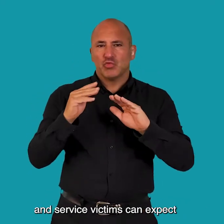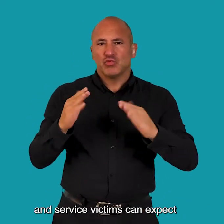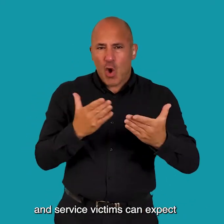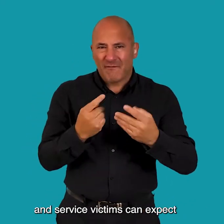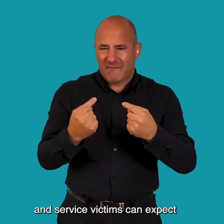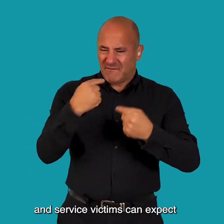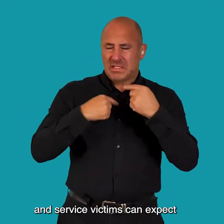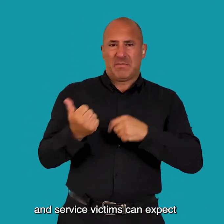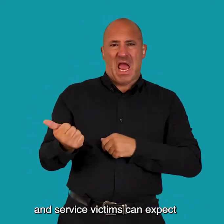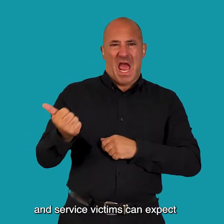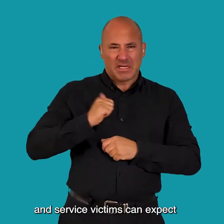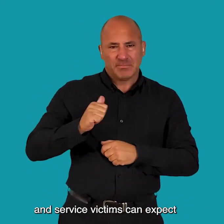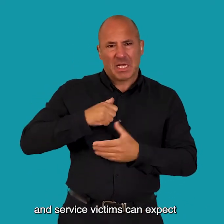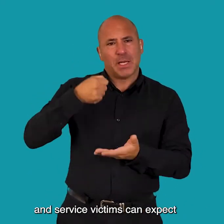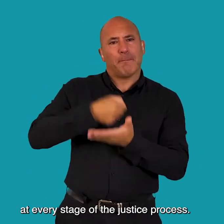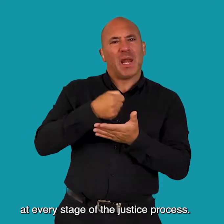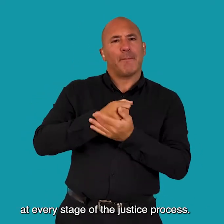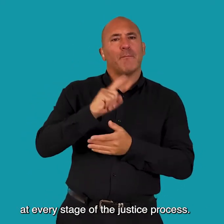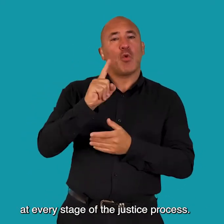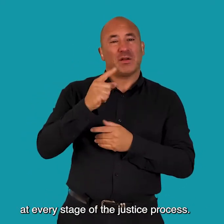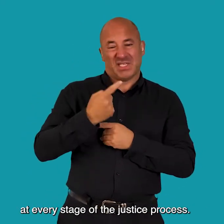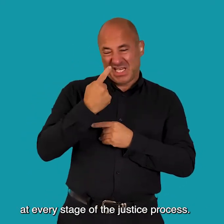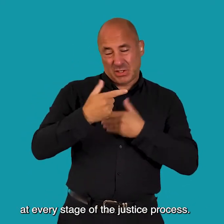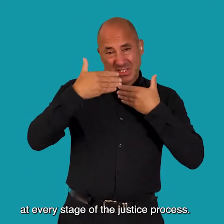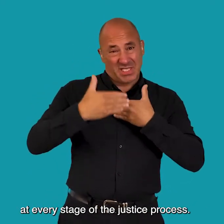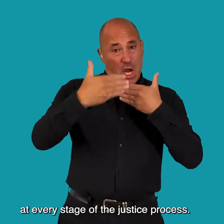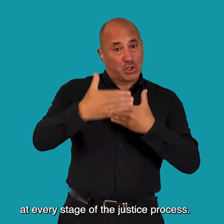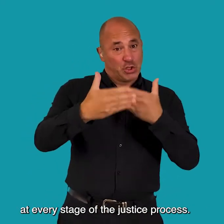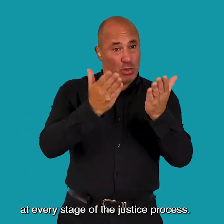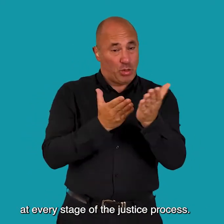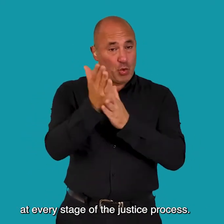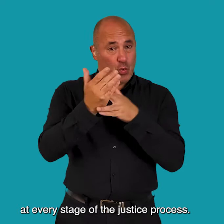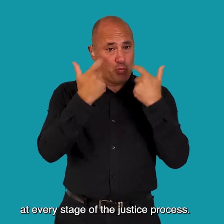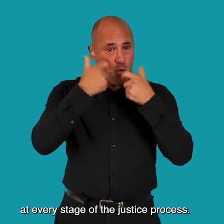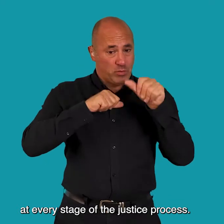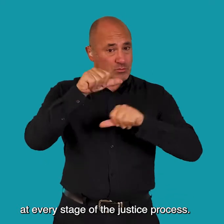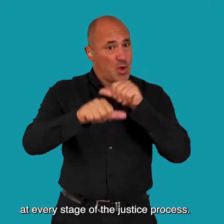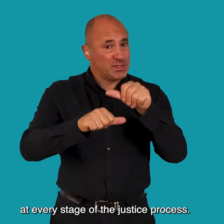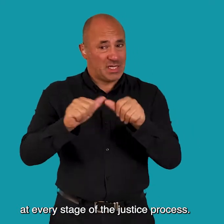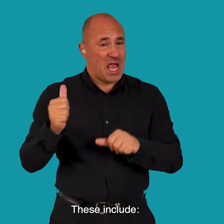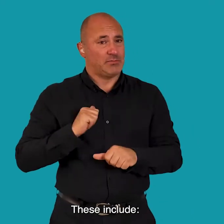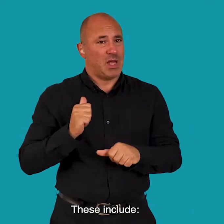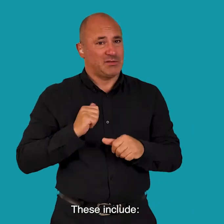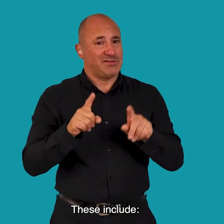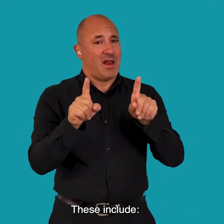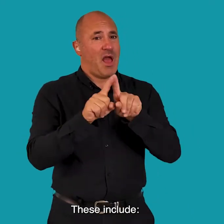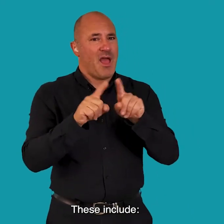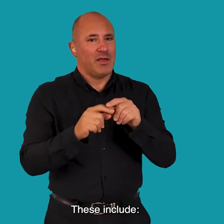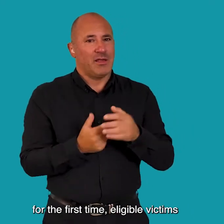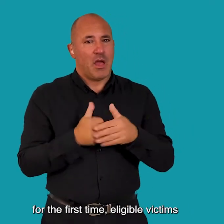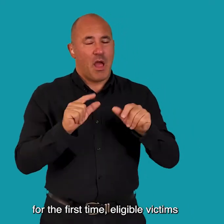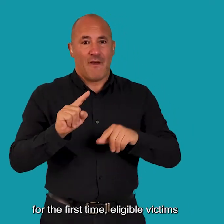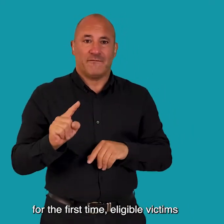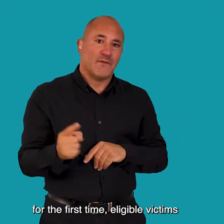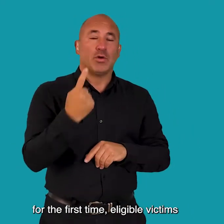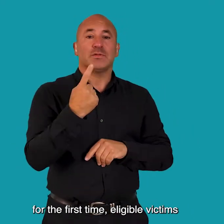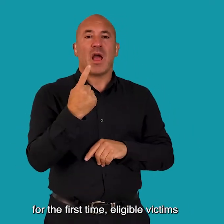service victims can expect at every stage of the justice process. These include, for the first time,